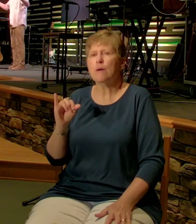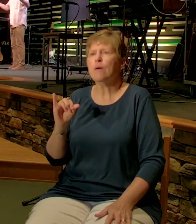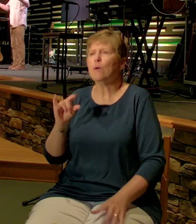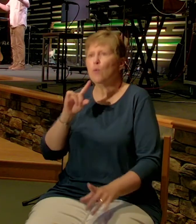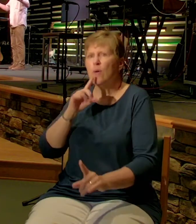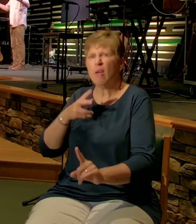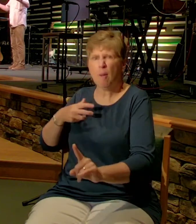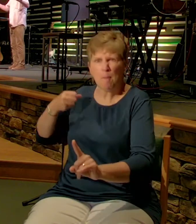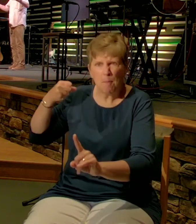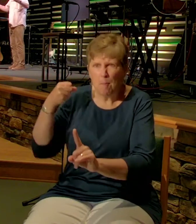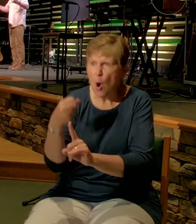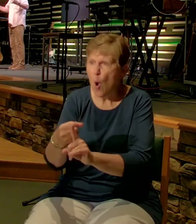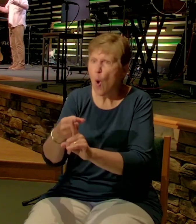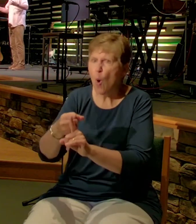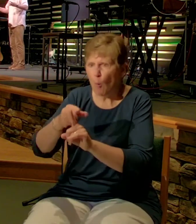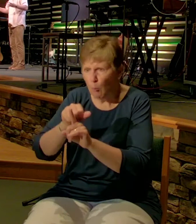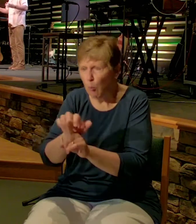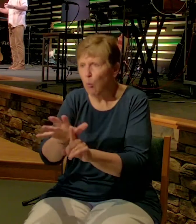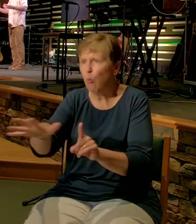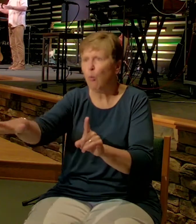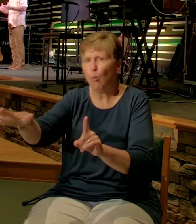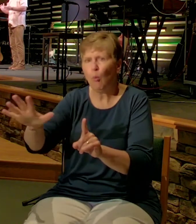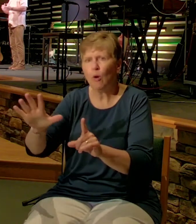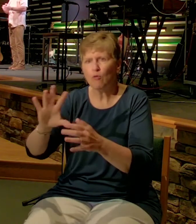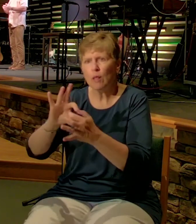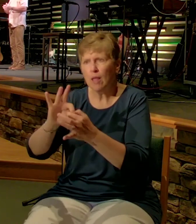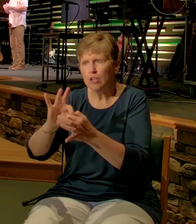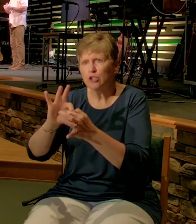impact upon our relationship.